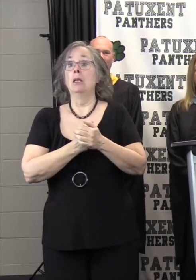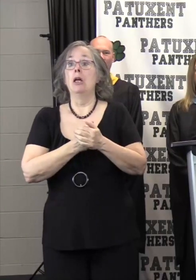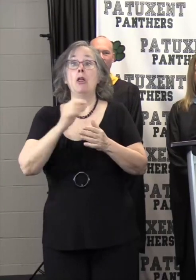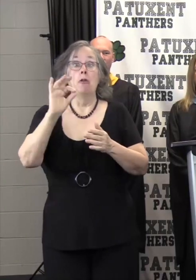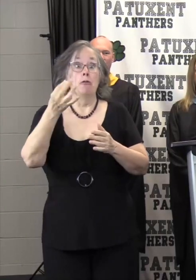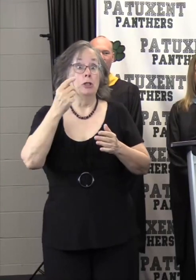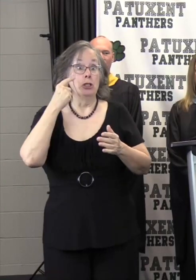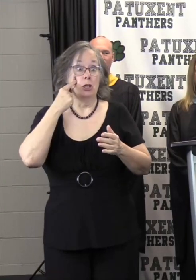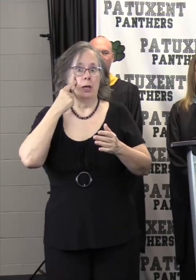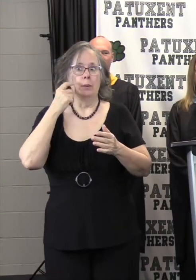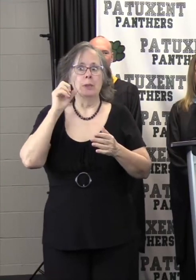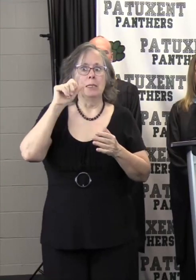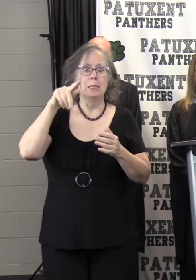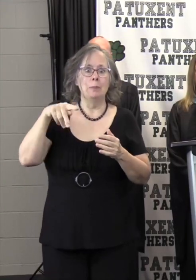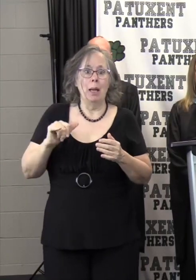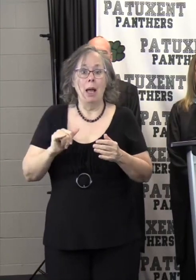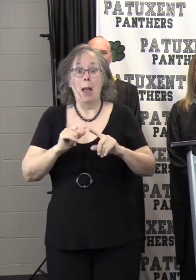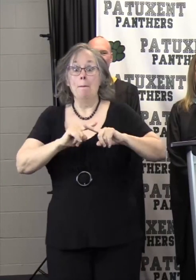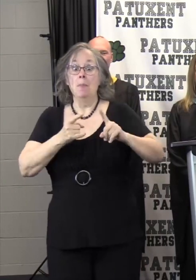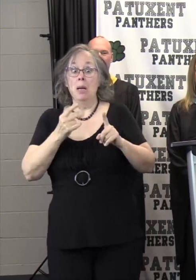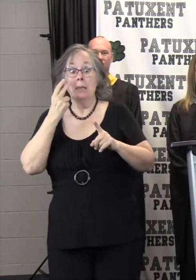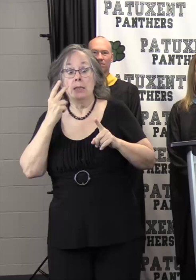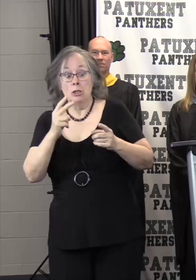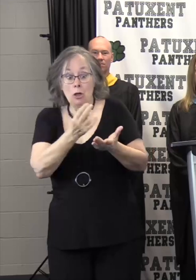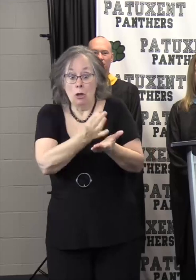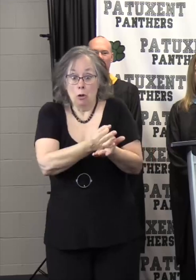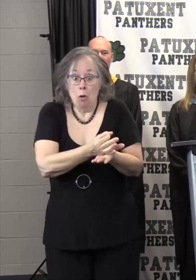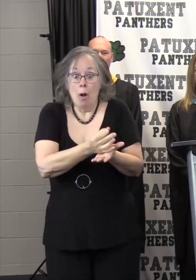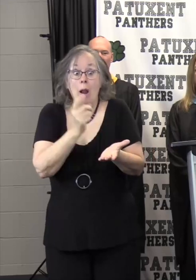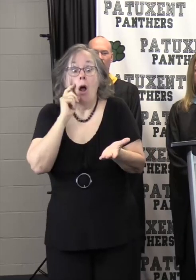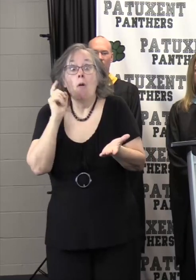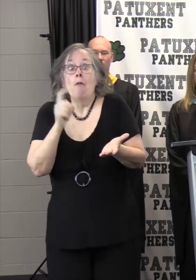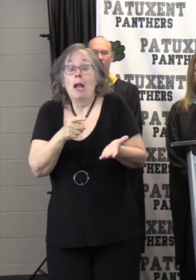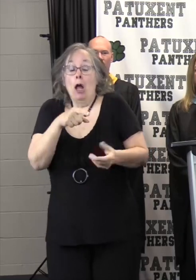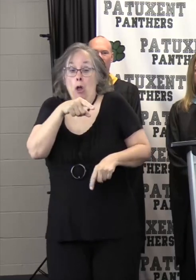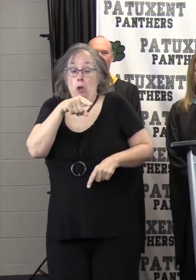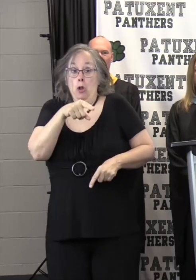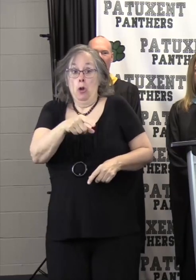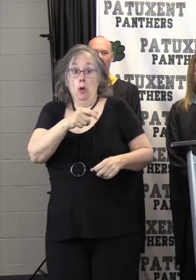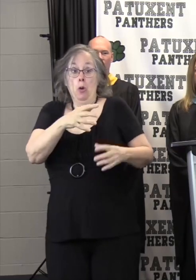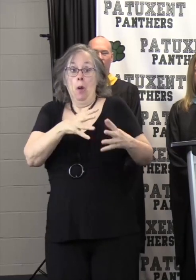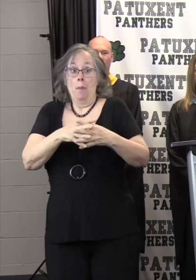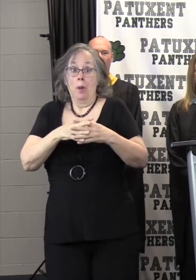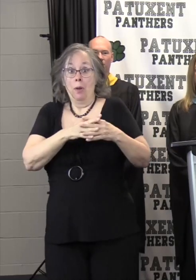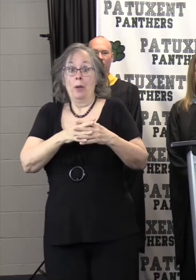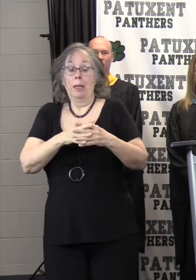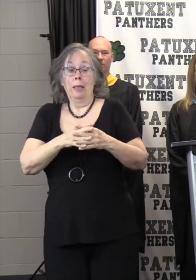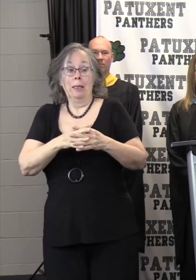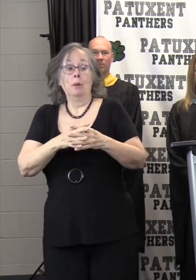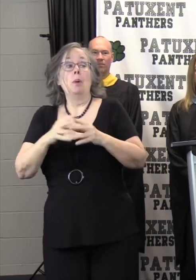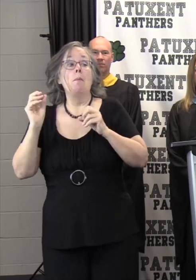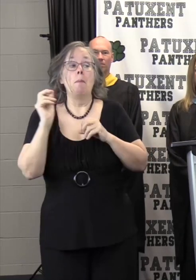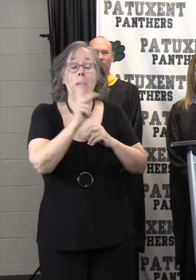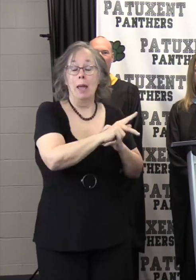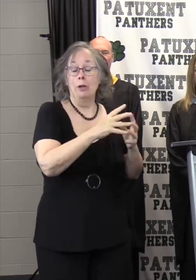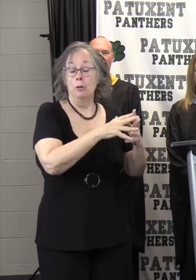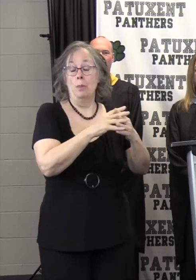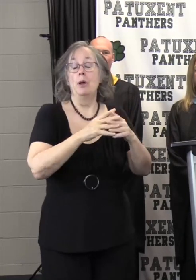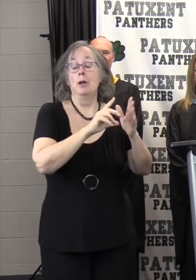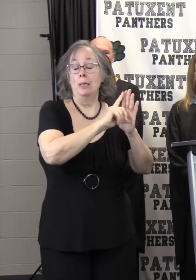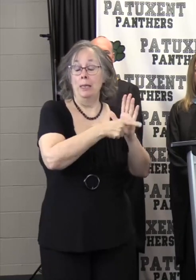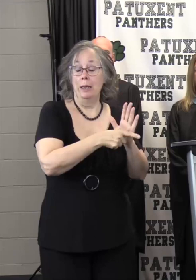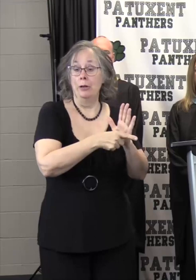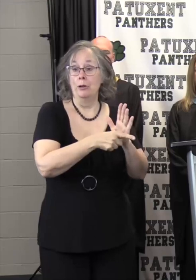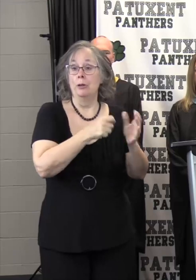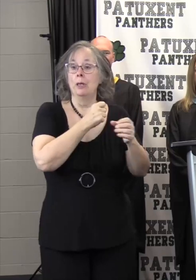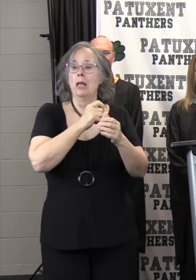spy. Upon discovery of the squadron medallion, he was recognized as an American and later returned to his unit. The coin saved his life and